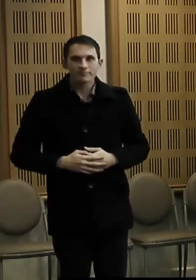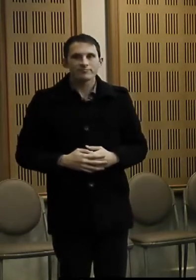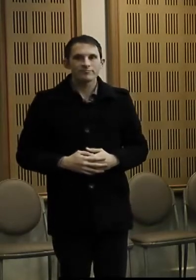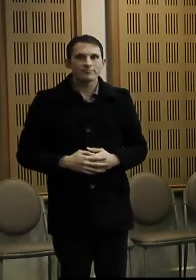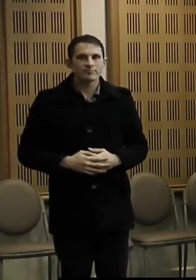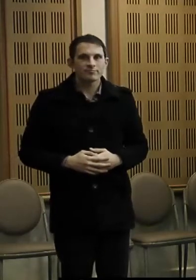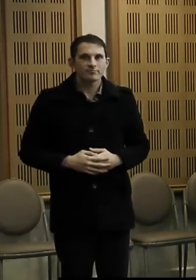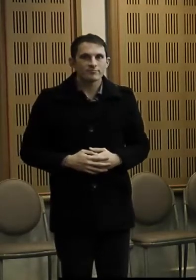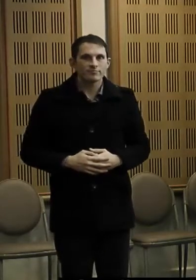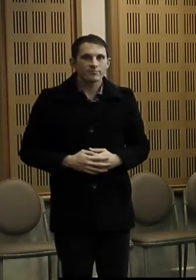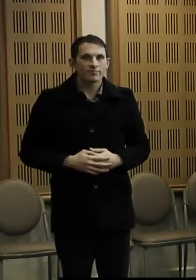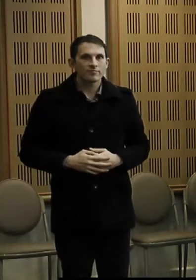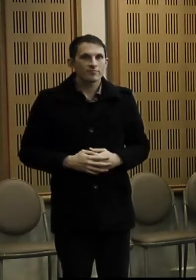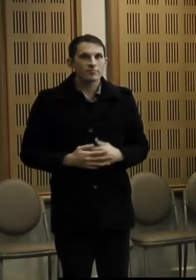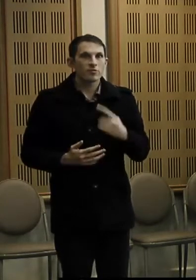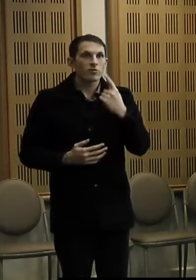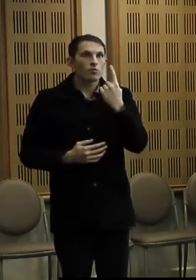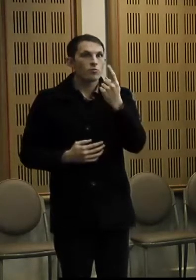Yes, down the back.